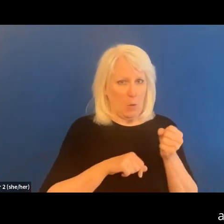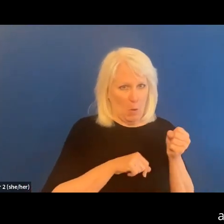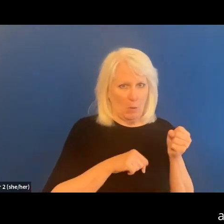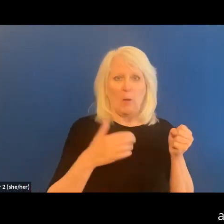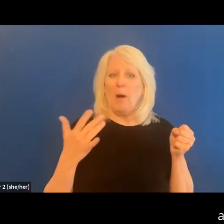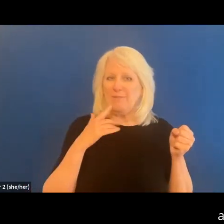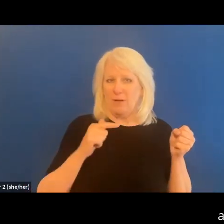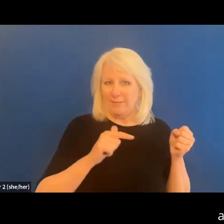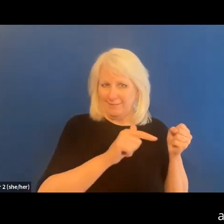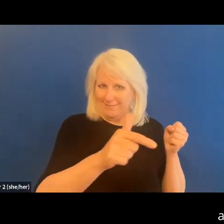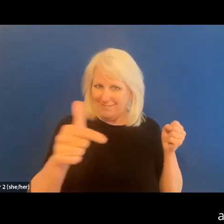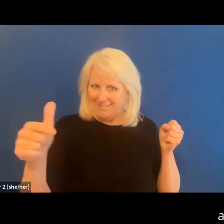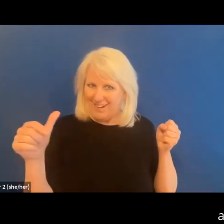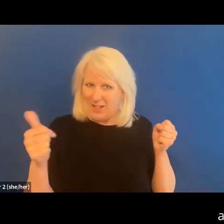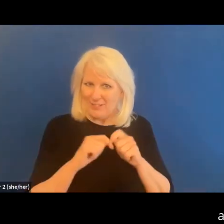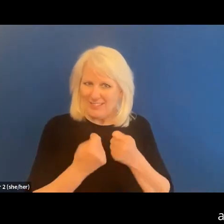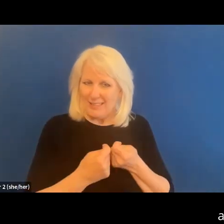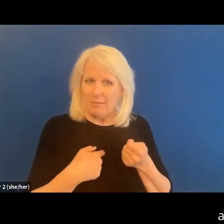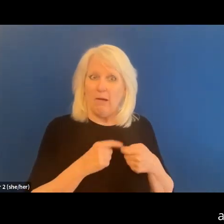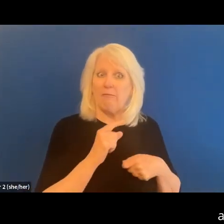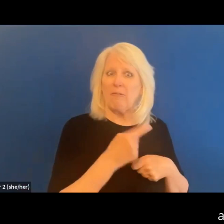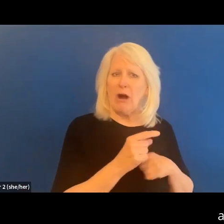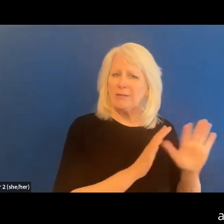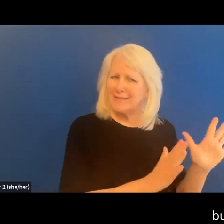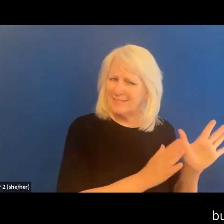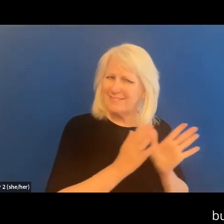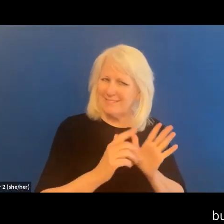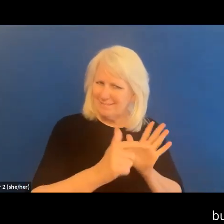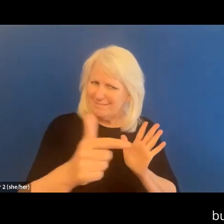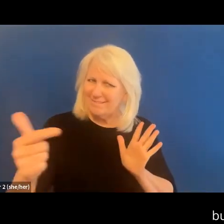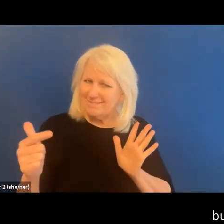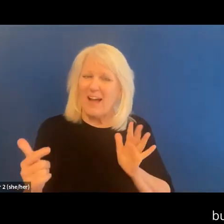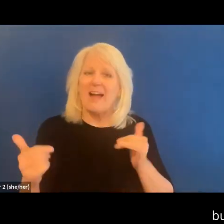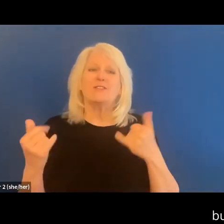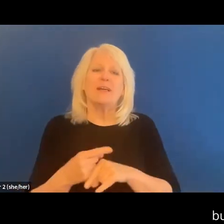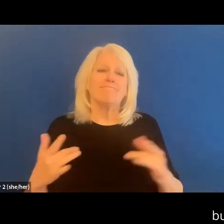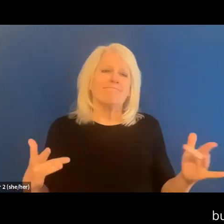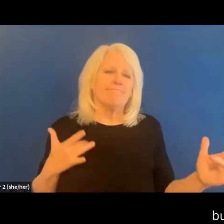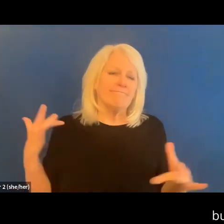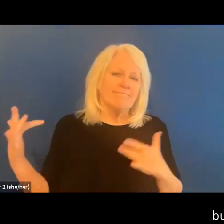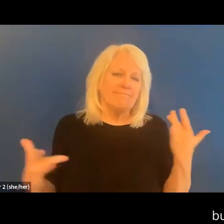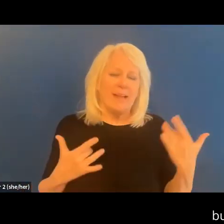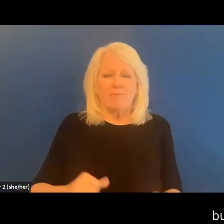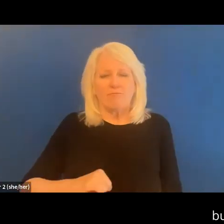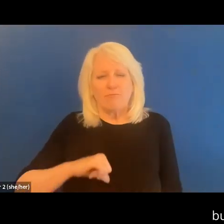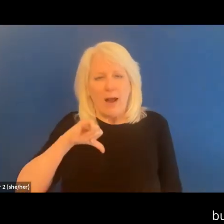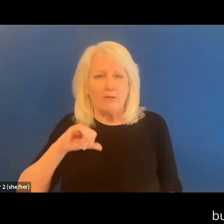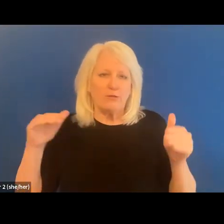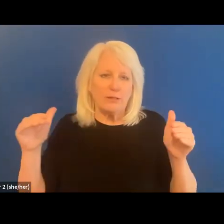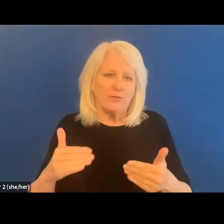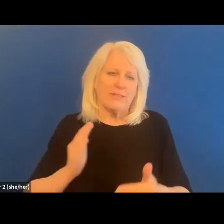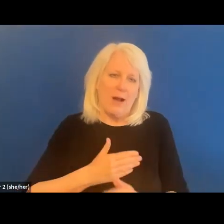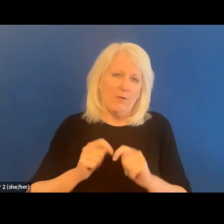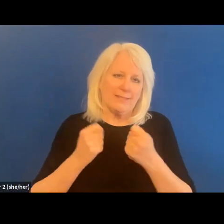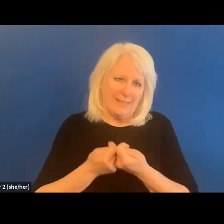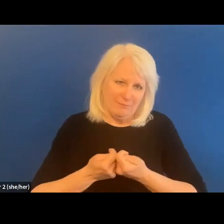not kind of the presenting first few talks. But today I am really, really proud to introduce you